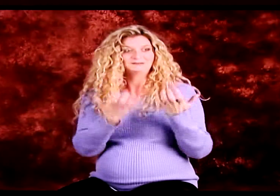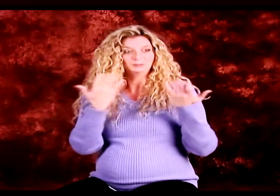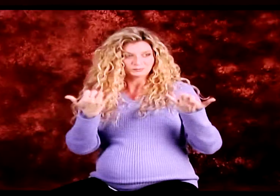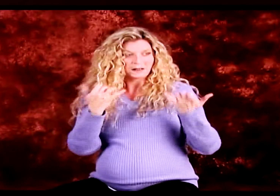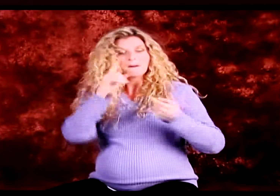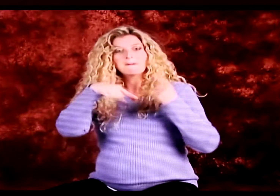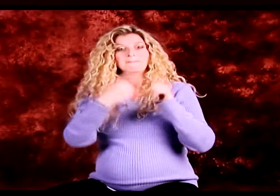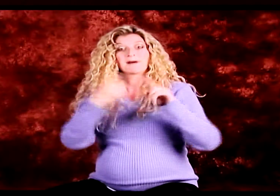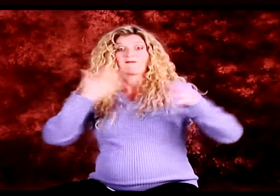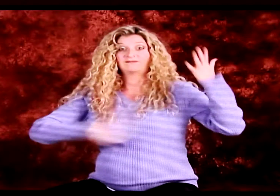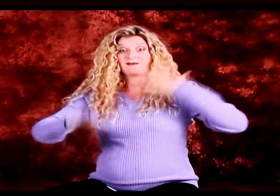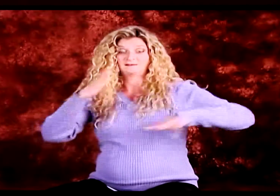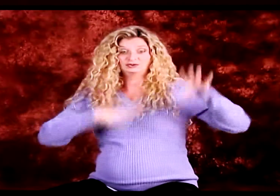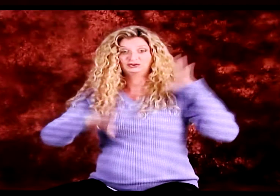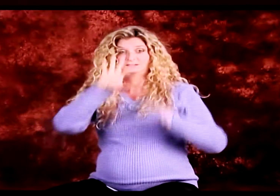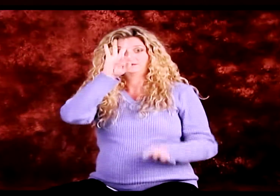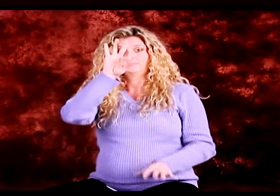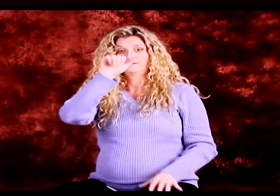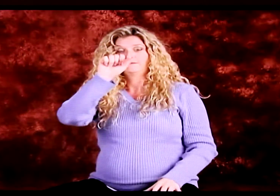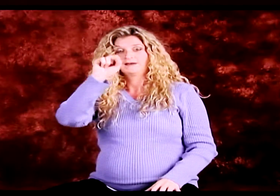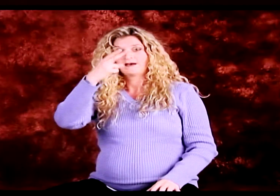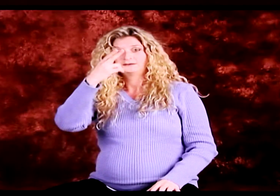today I'd like to teach the class about fashion.